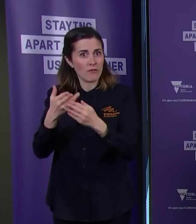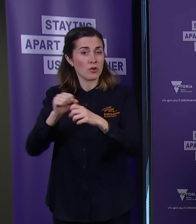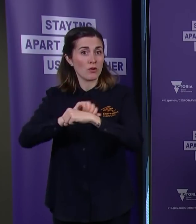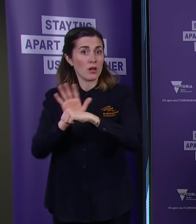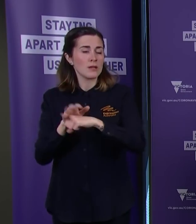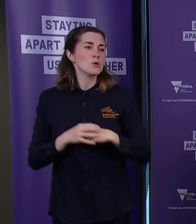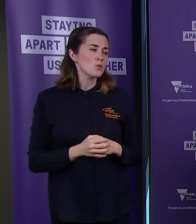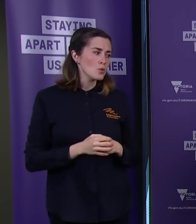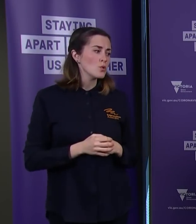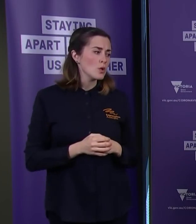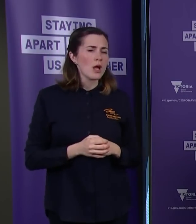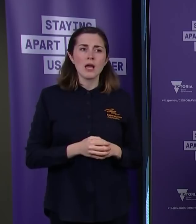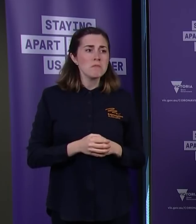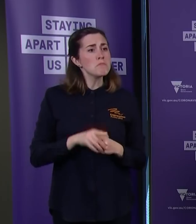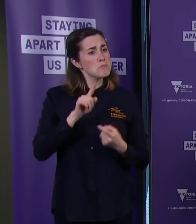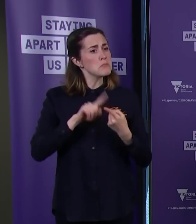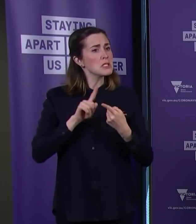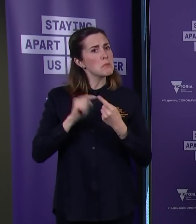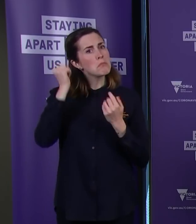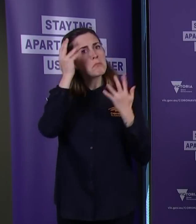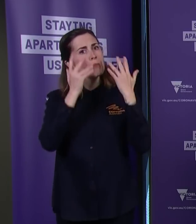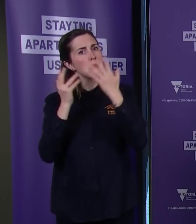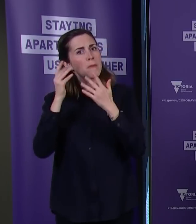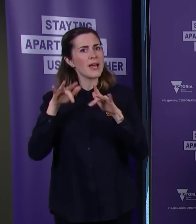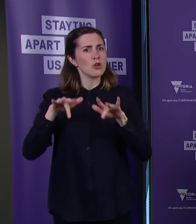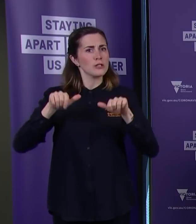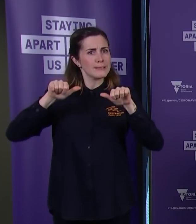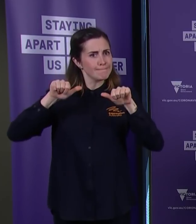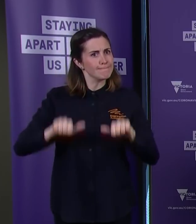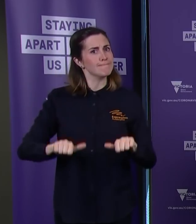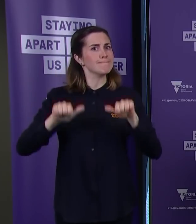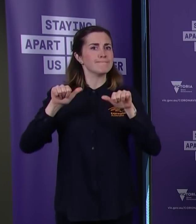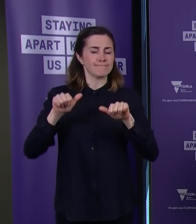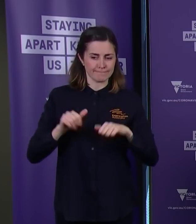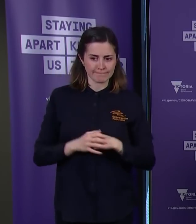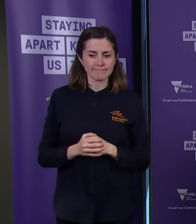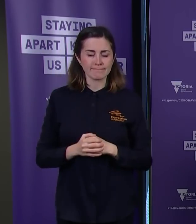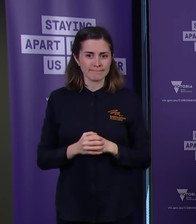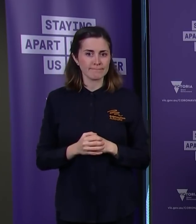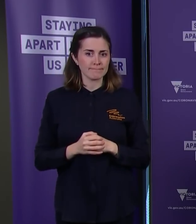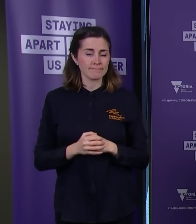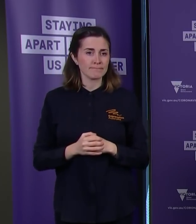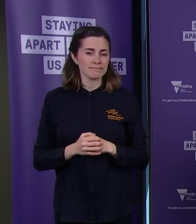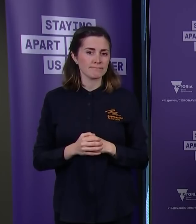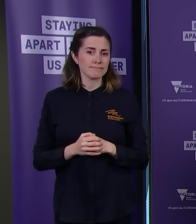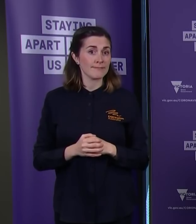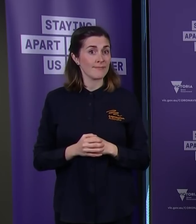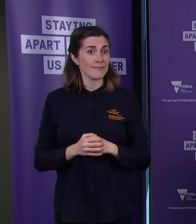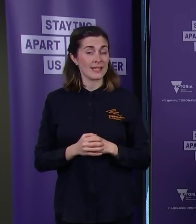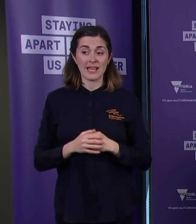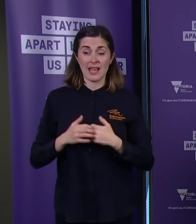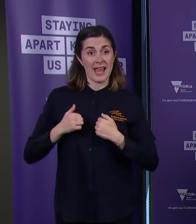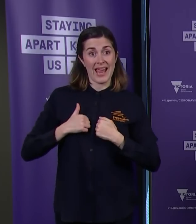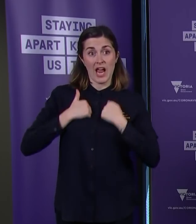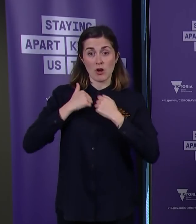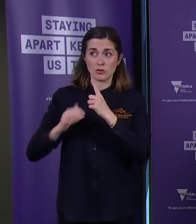That doesn't rule in the arrangement that was reported today, But what it does indicate is that our health